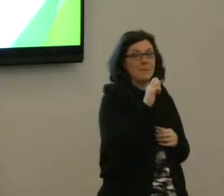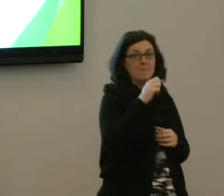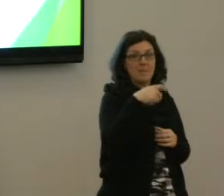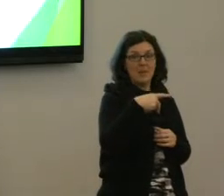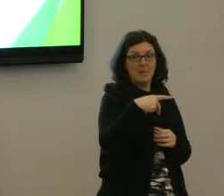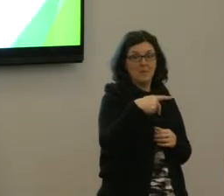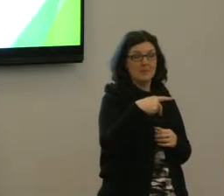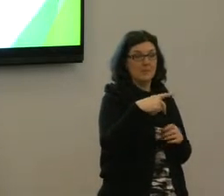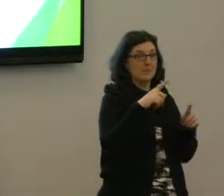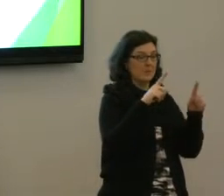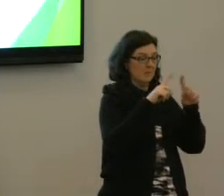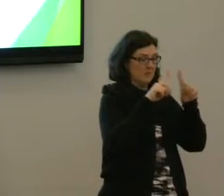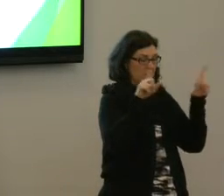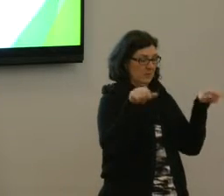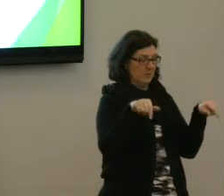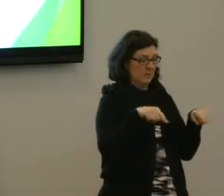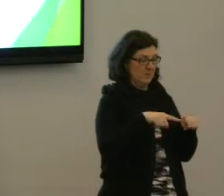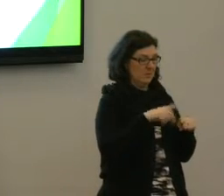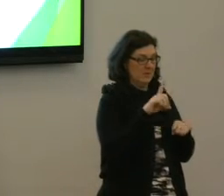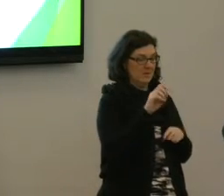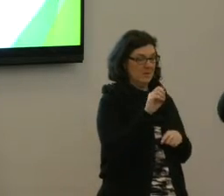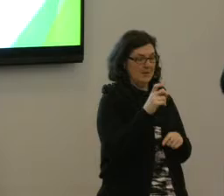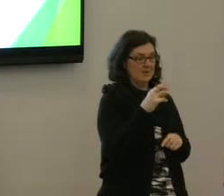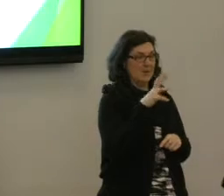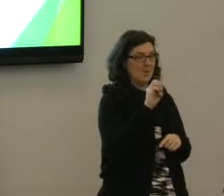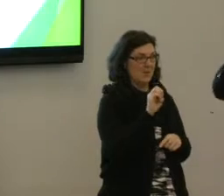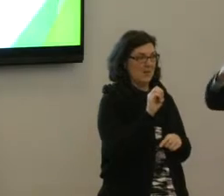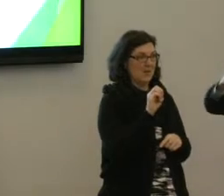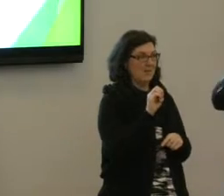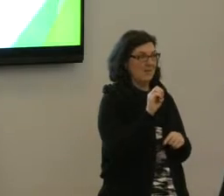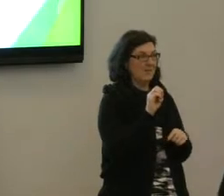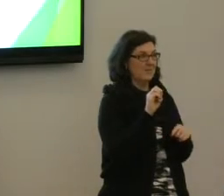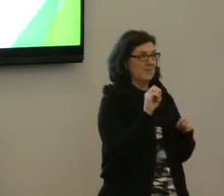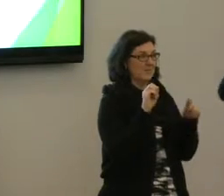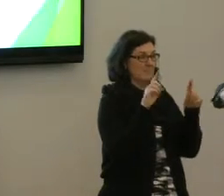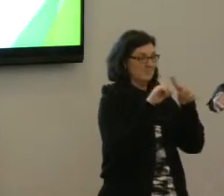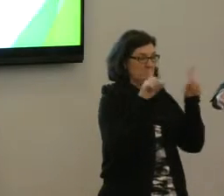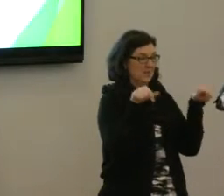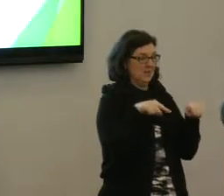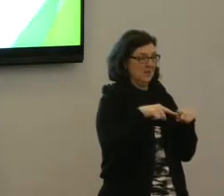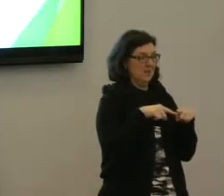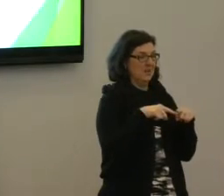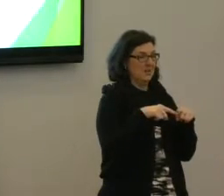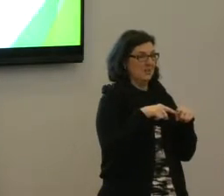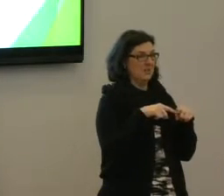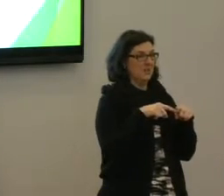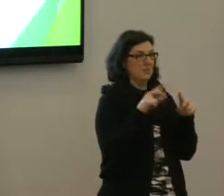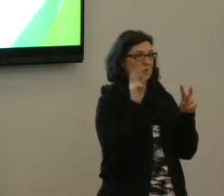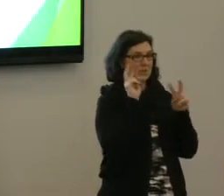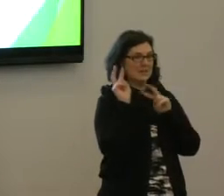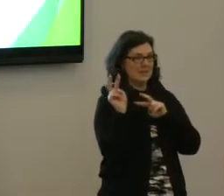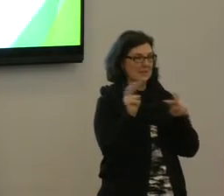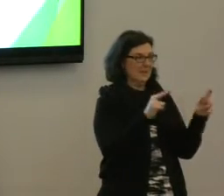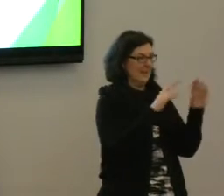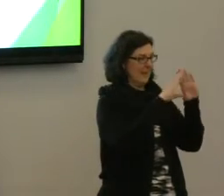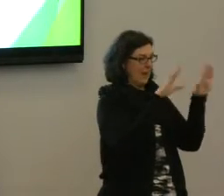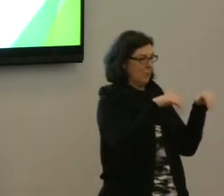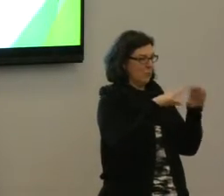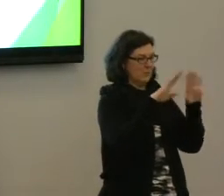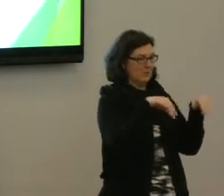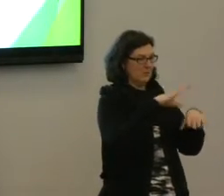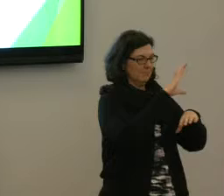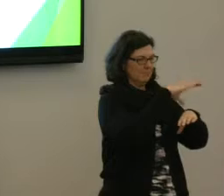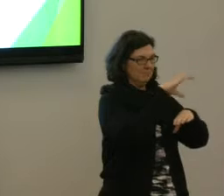would have gone on Google Earth, taken a map of Delaware and this area, come across it so you could see all the houses, and